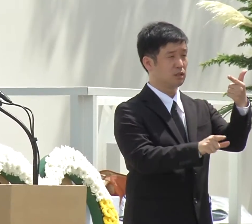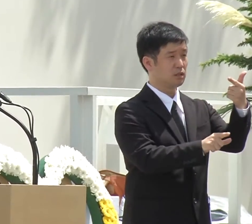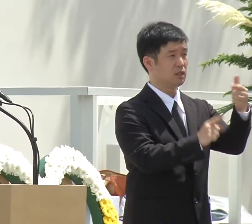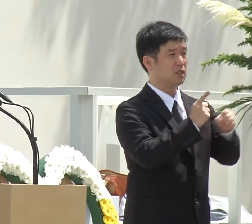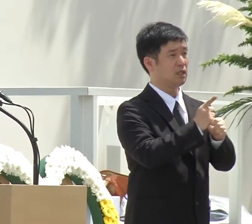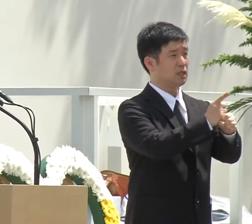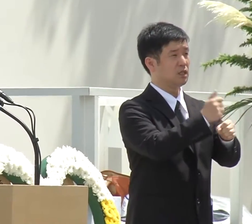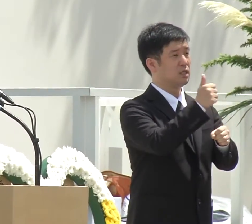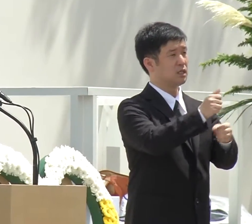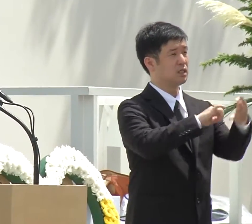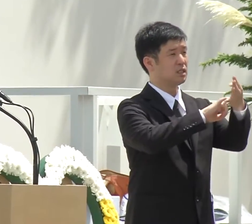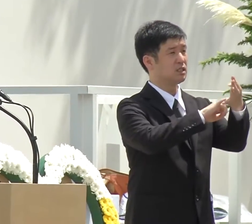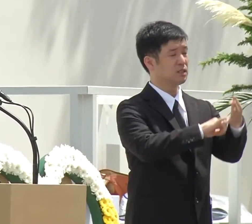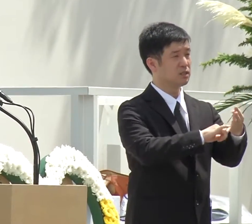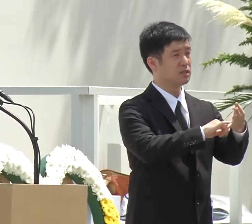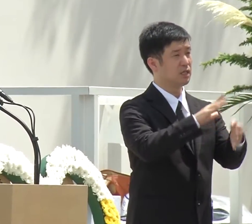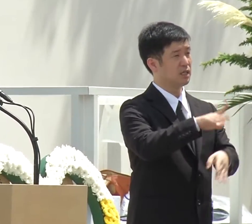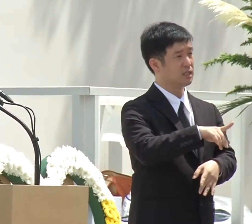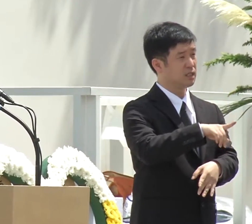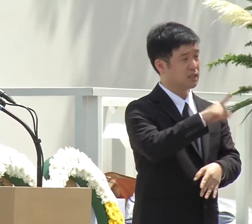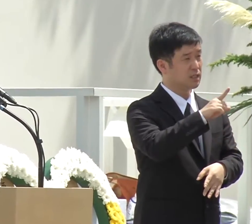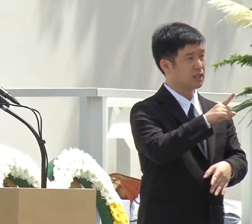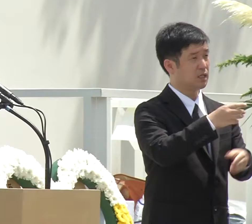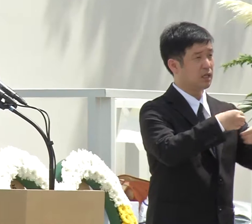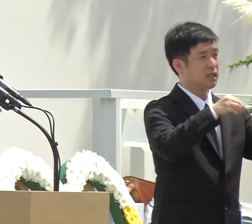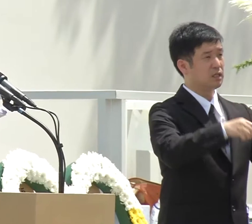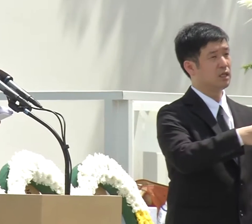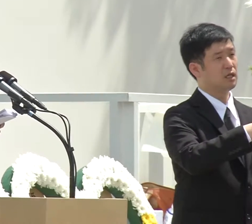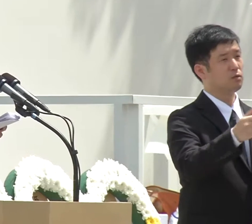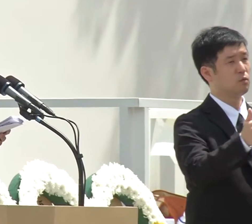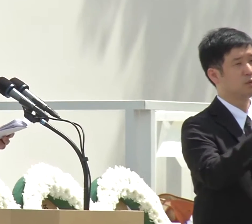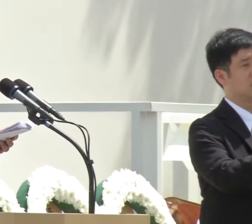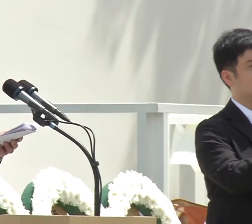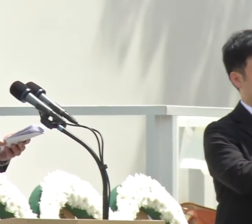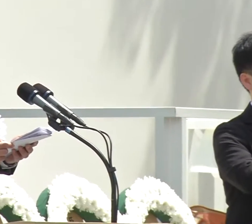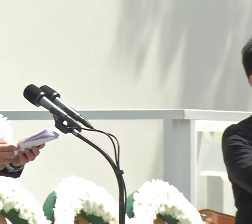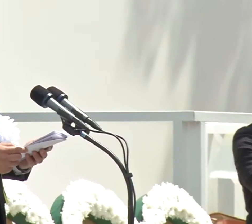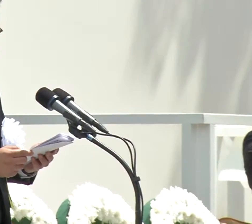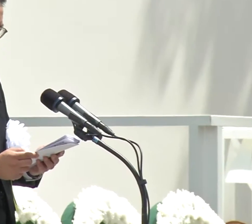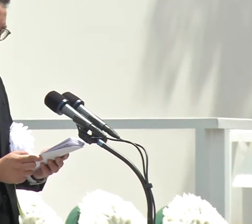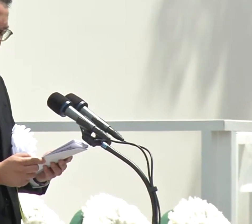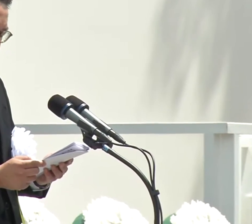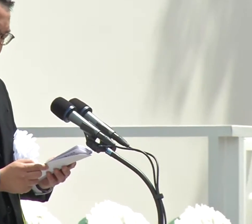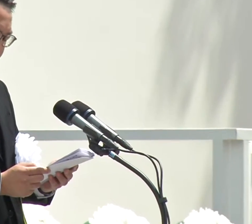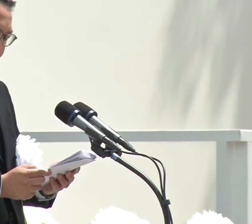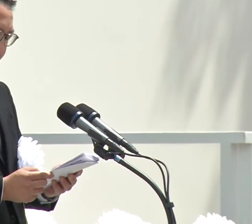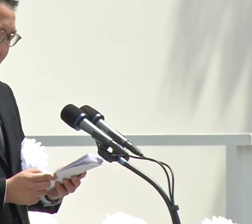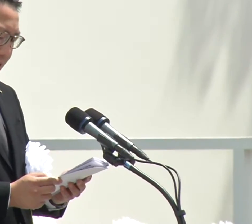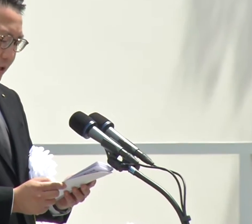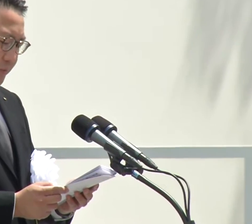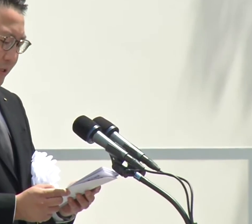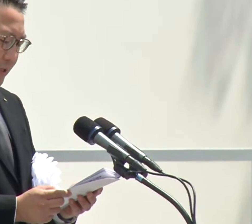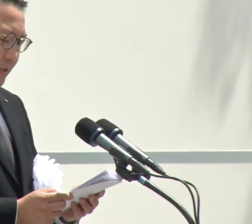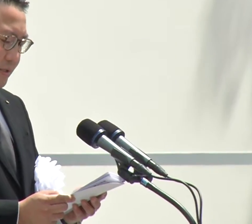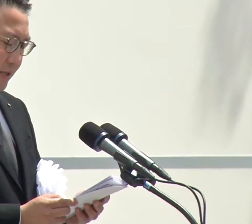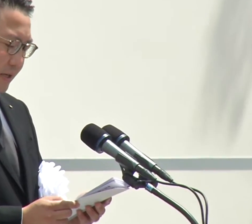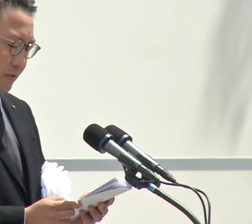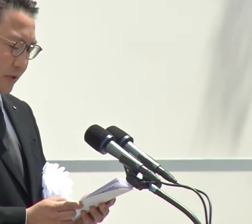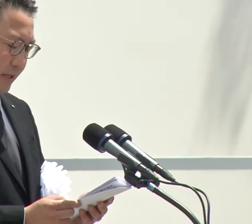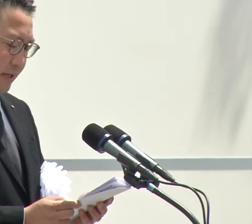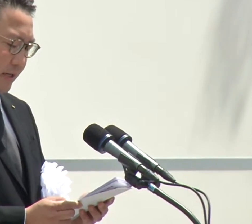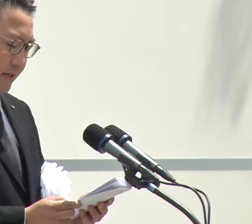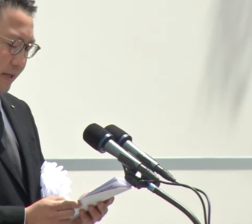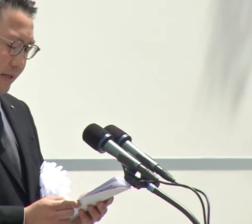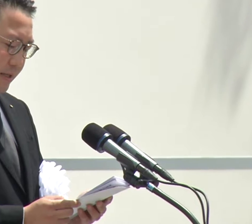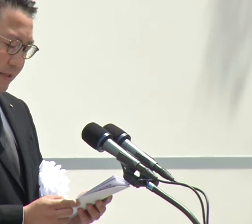weapons due to Russia's invasion of Ukraine, the first meeting of the Conference of the State Parties to the Treaty on the Prohibition of Nuclear Weapons